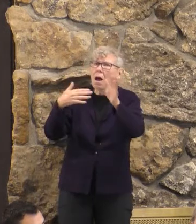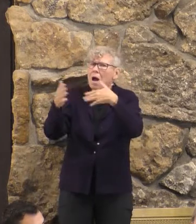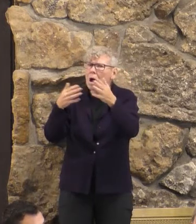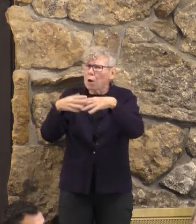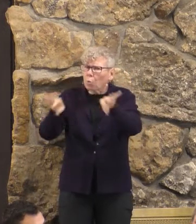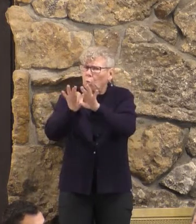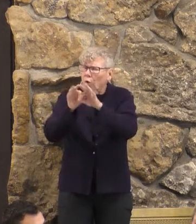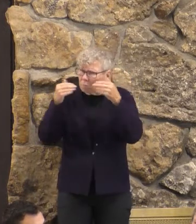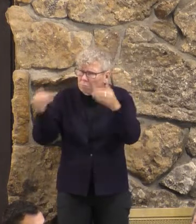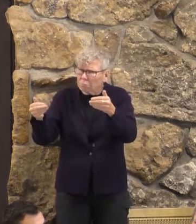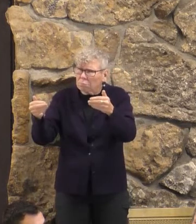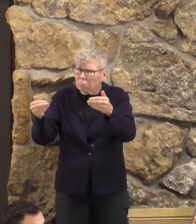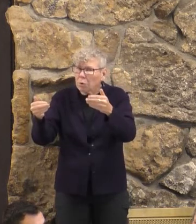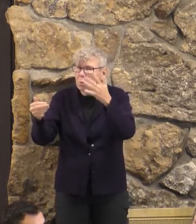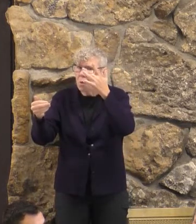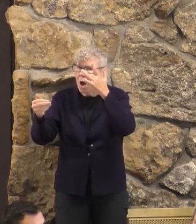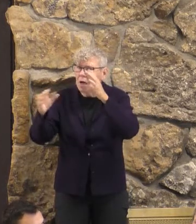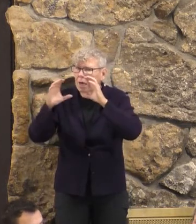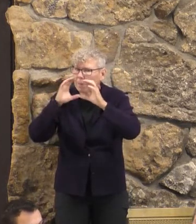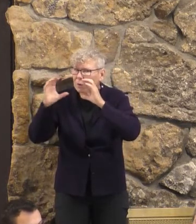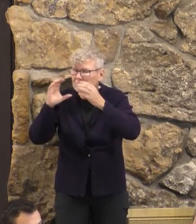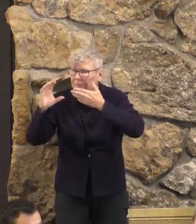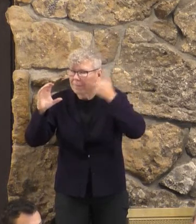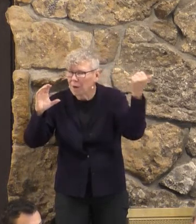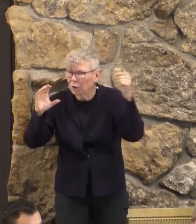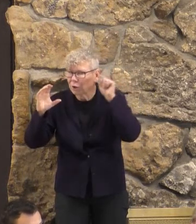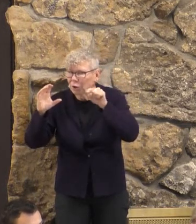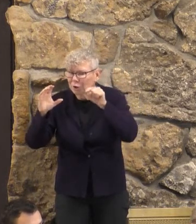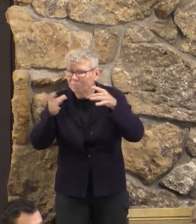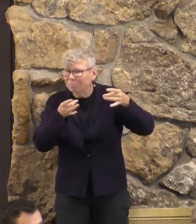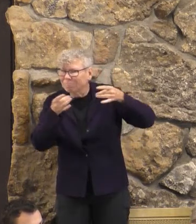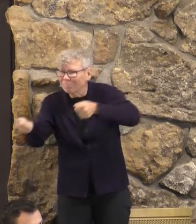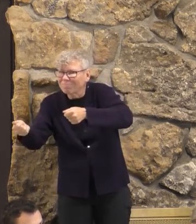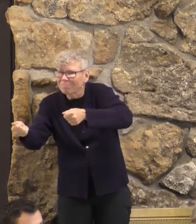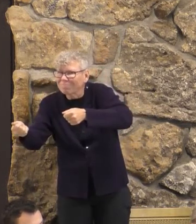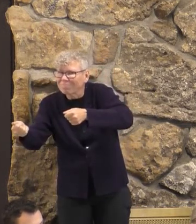of all, you're going to be in much better legal standing.